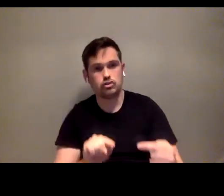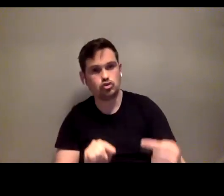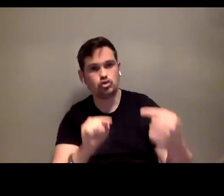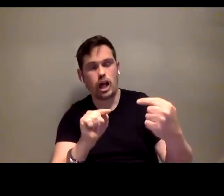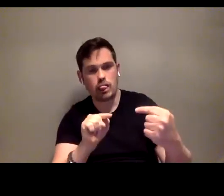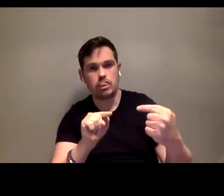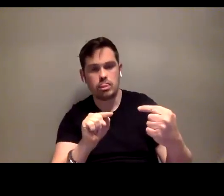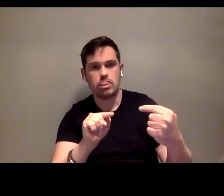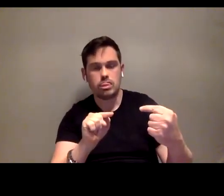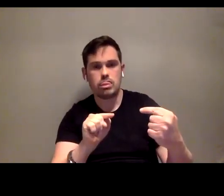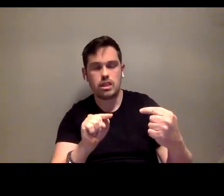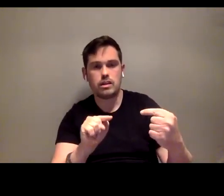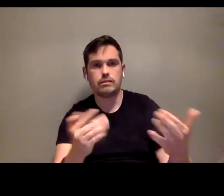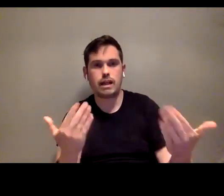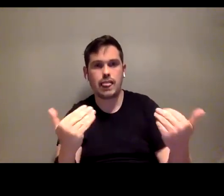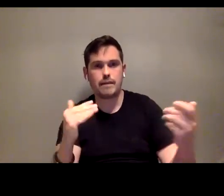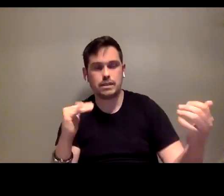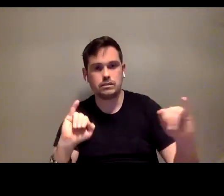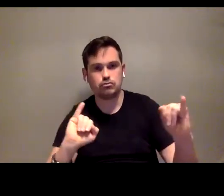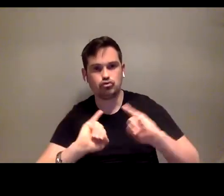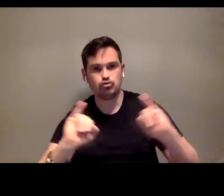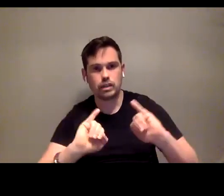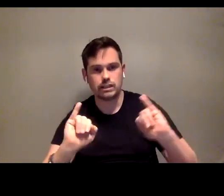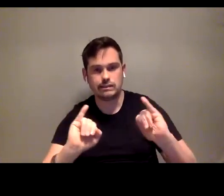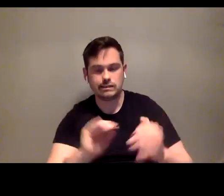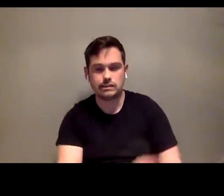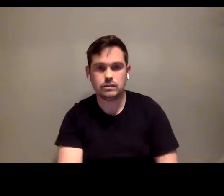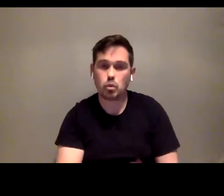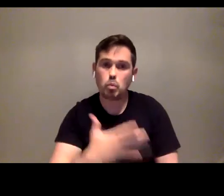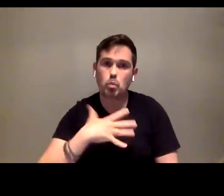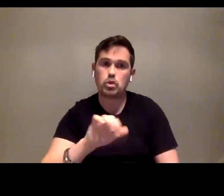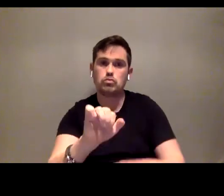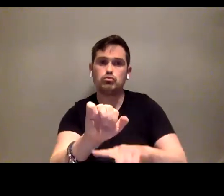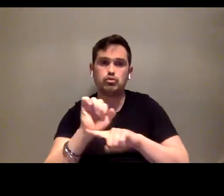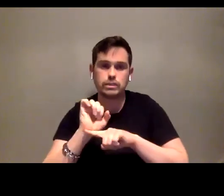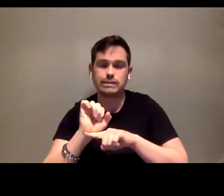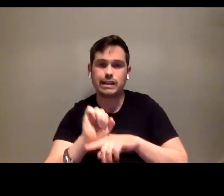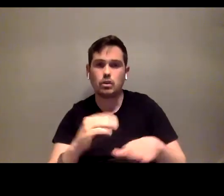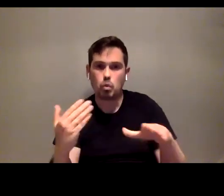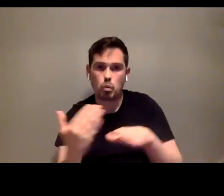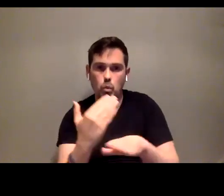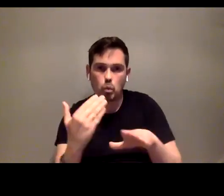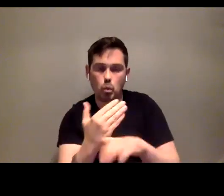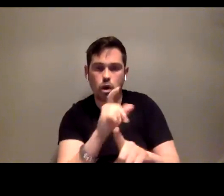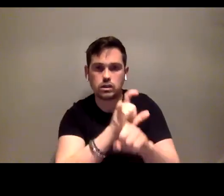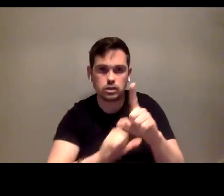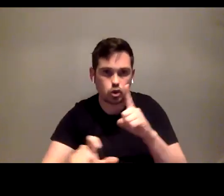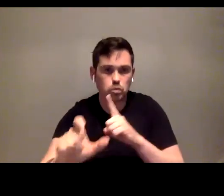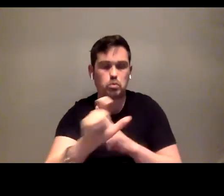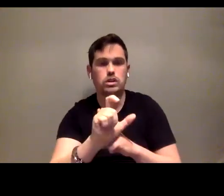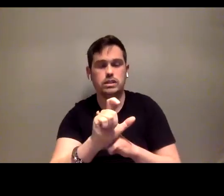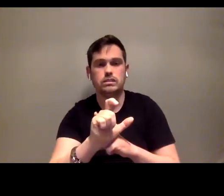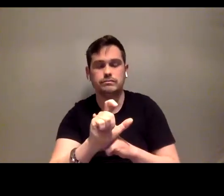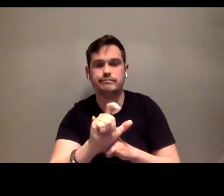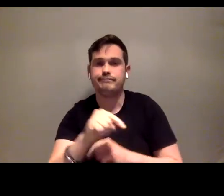happen for real and to see a just transition that actually protects workers and communities as well, it's an overhaul of whose interests are currently shaping our economy, an end